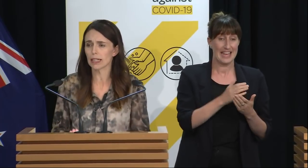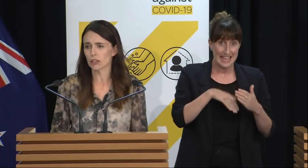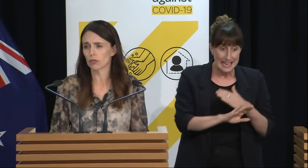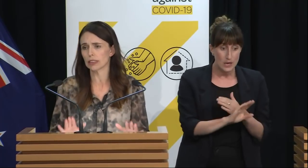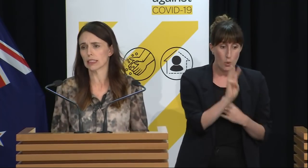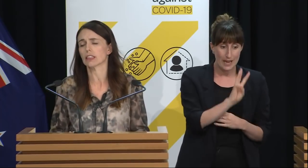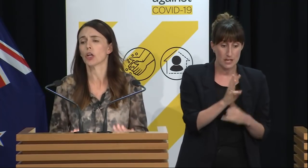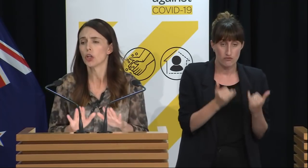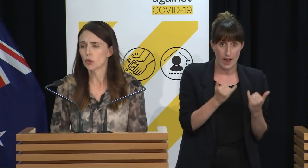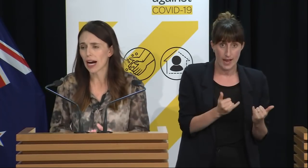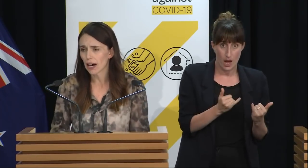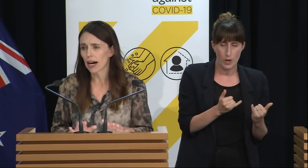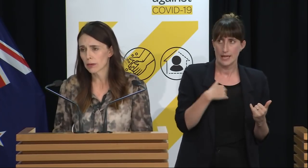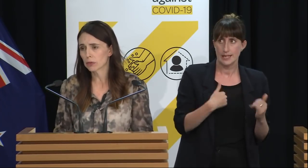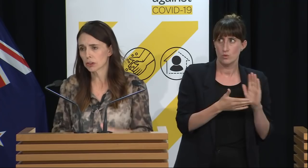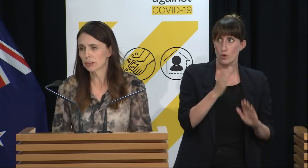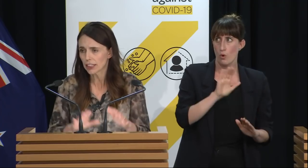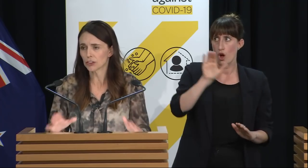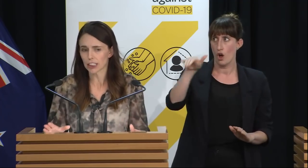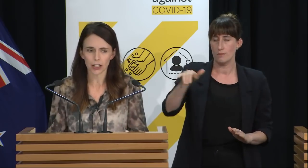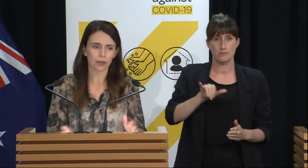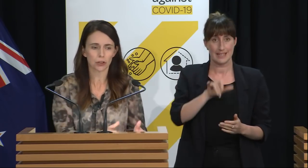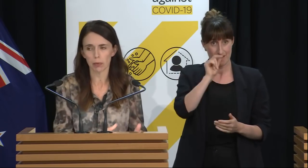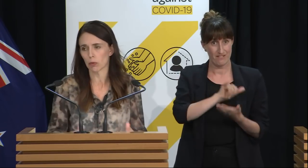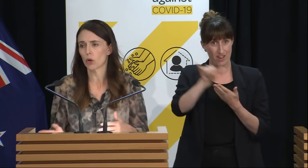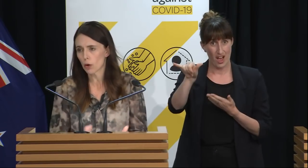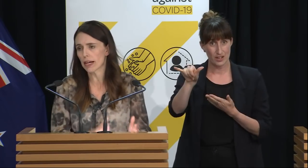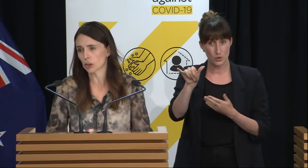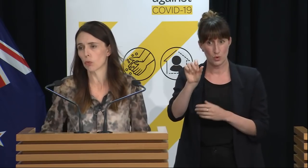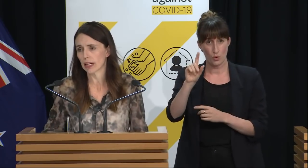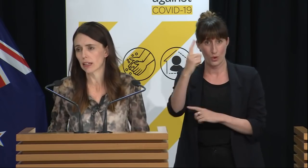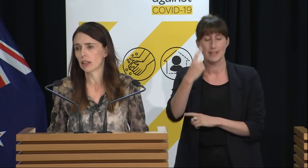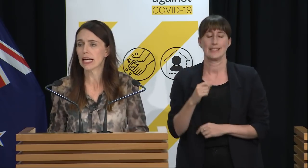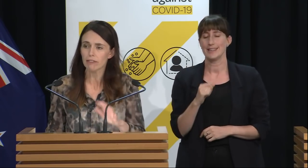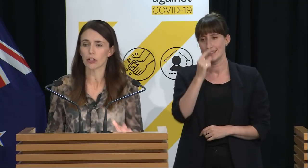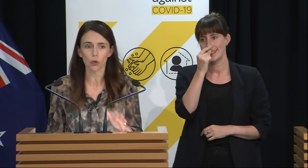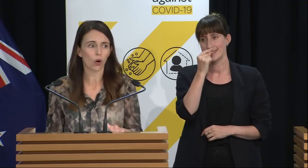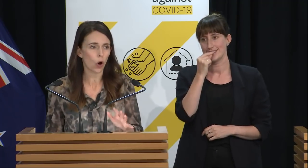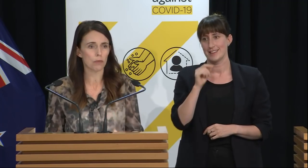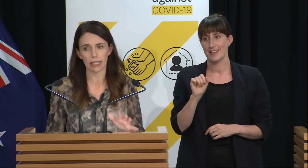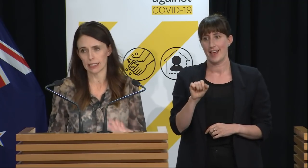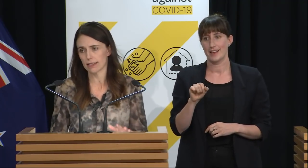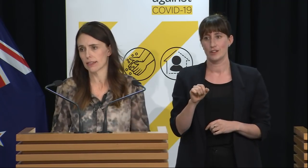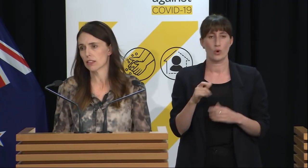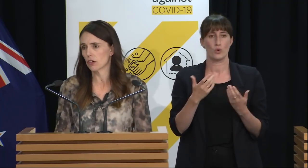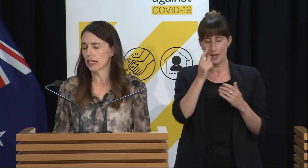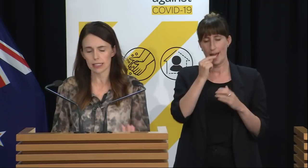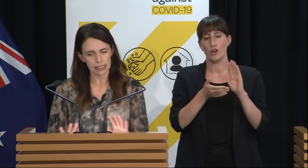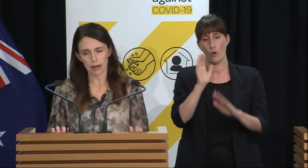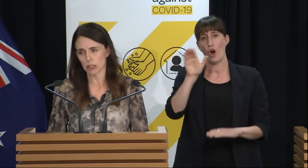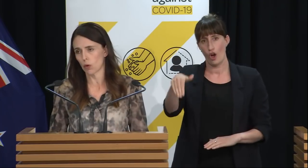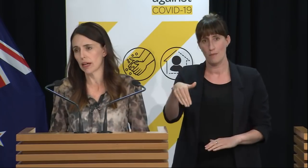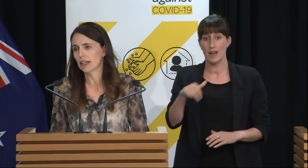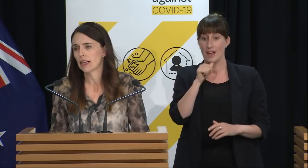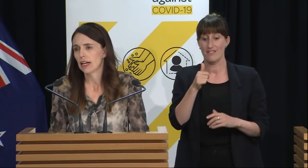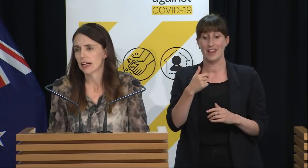not your place of residence, you are able to, as you say, correct your bubble, go back to wherever your home is. So that is the